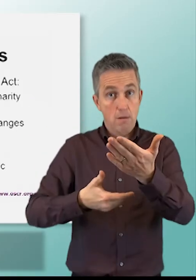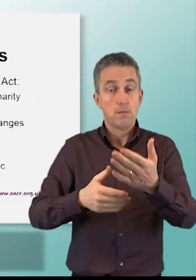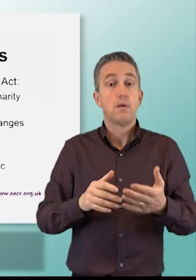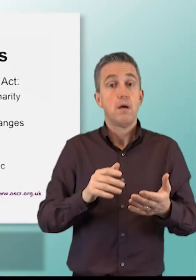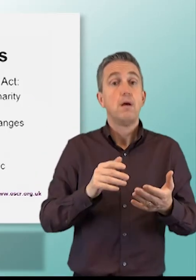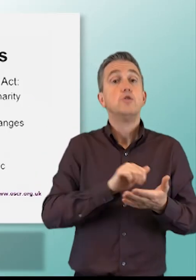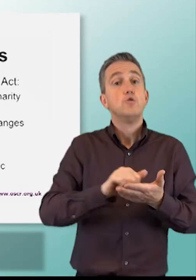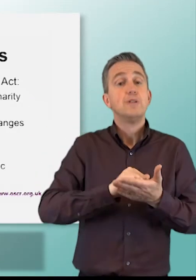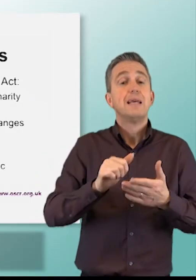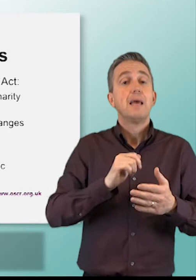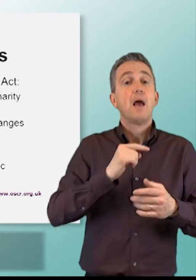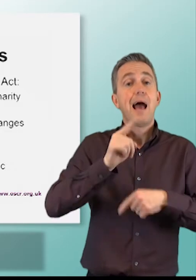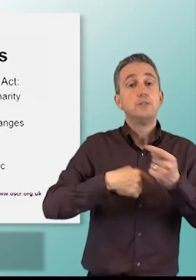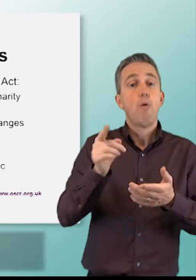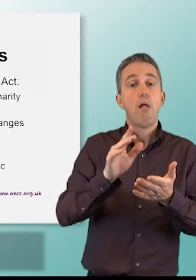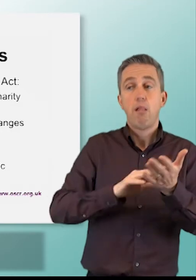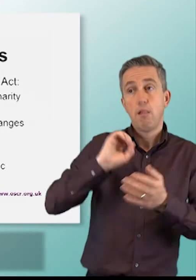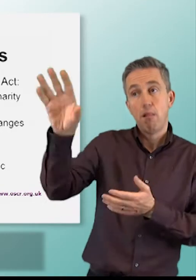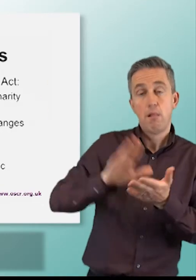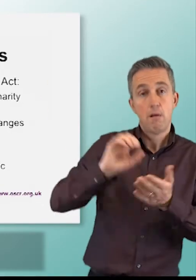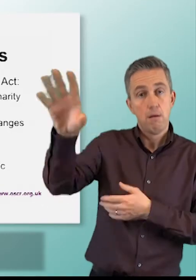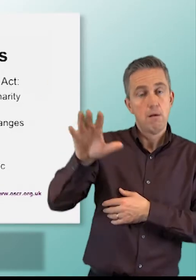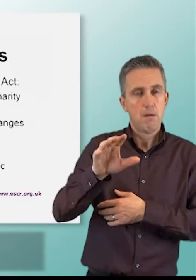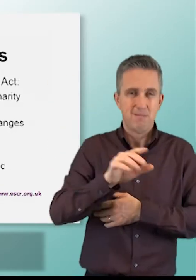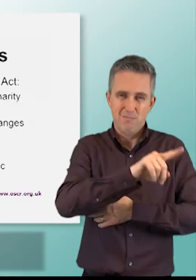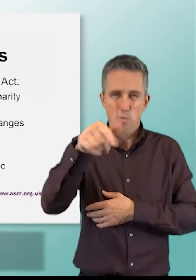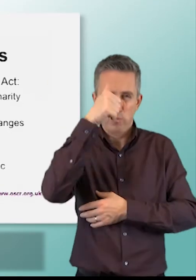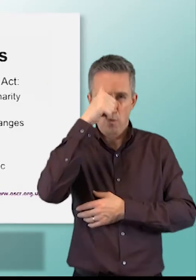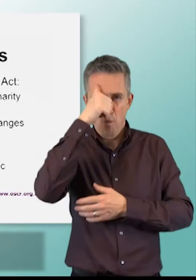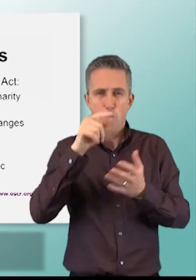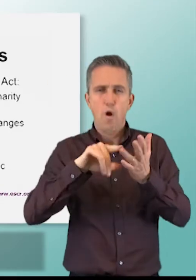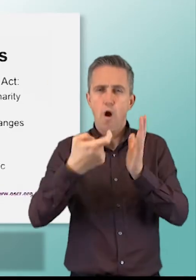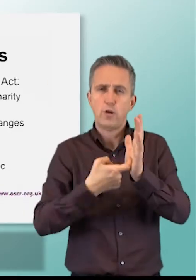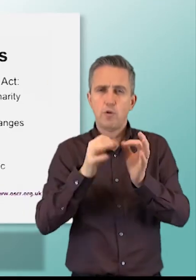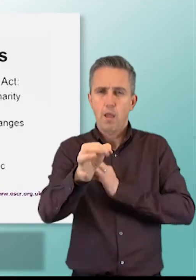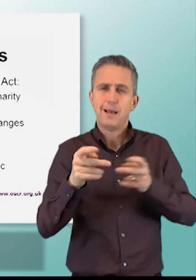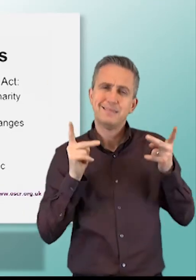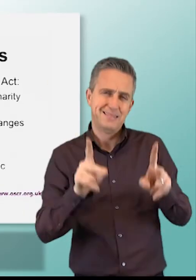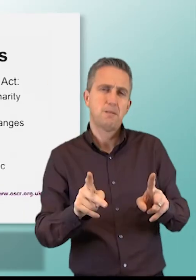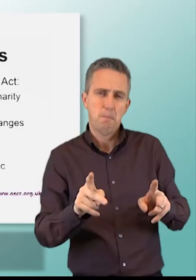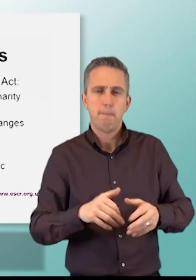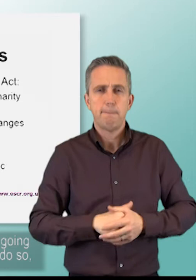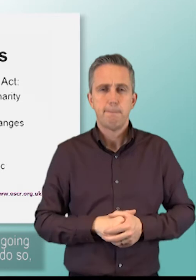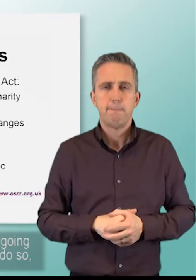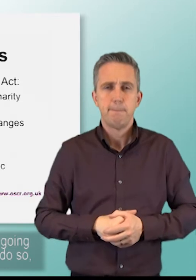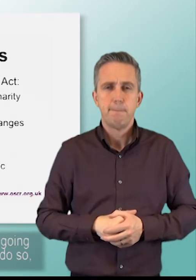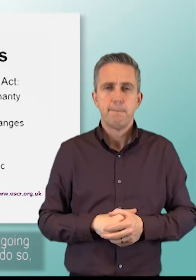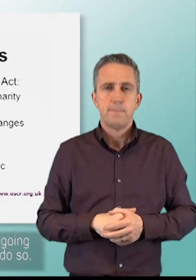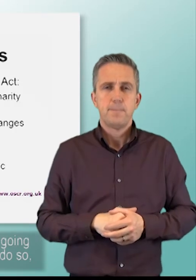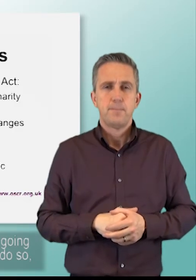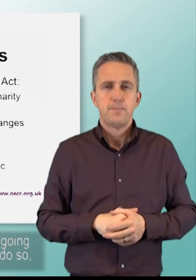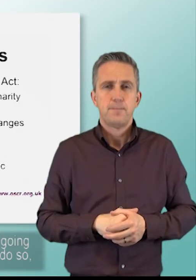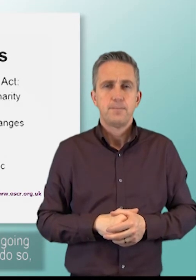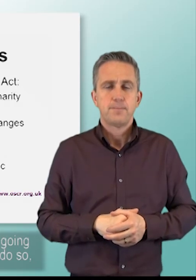completed online, of course. Many of you will know the ins and outs of an OSCA online system. Now, I'm just